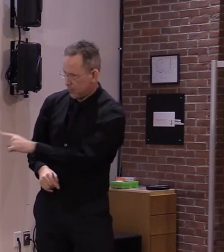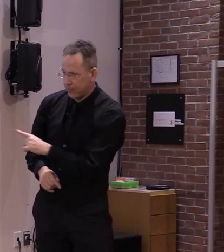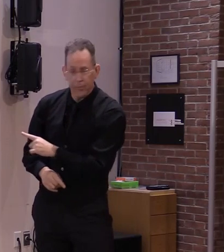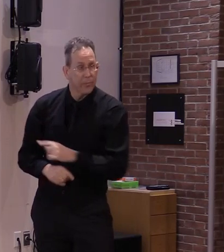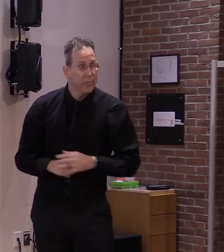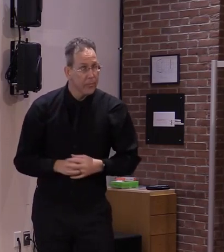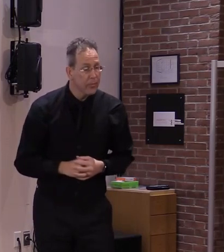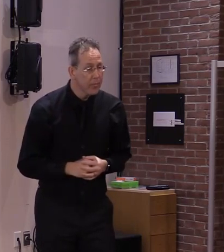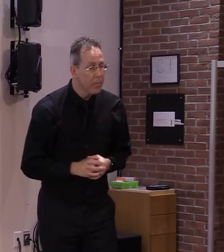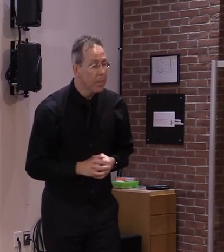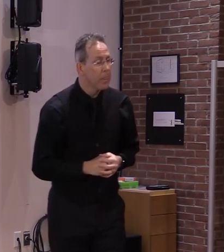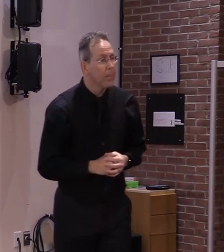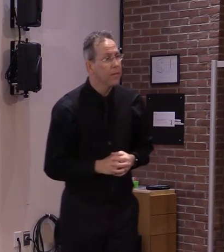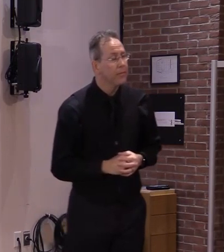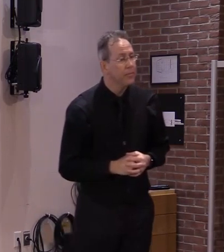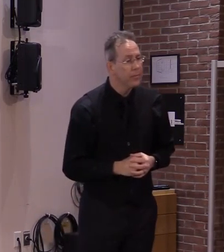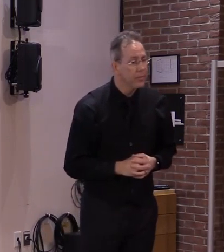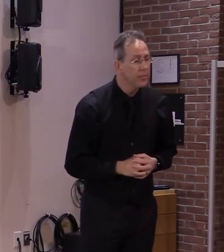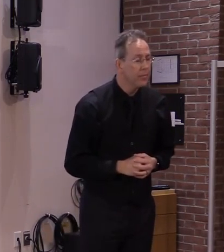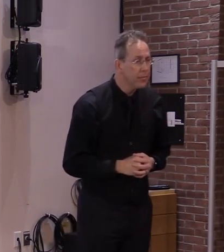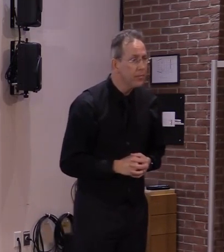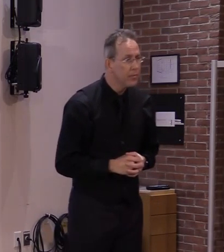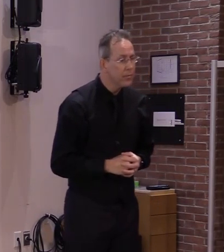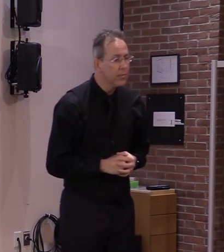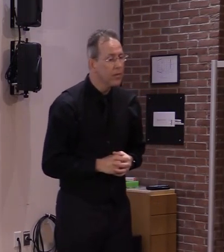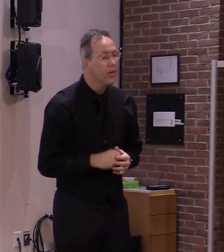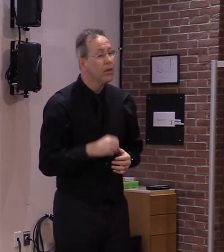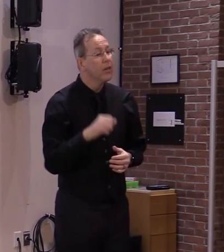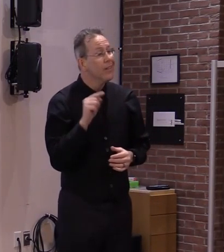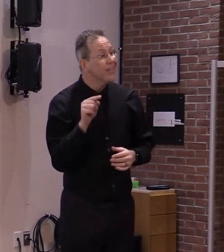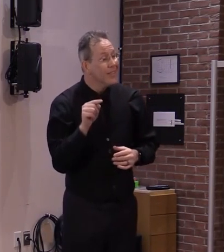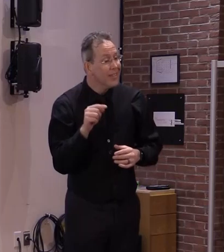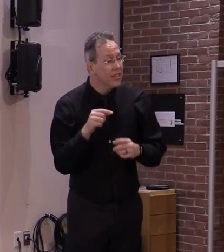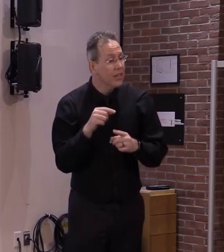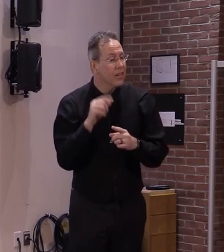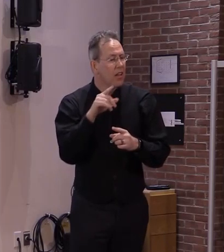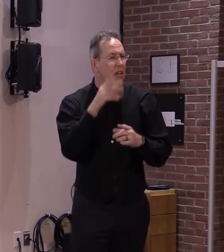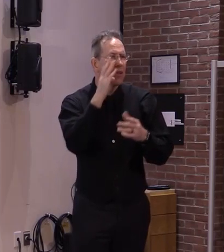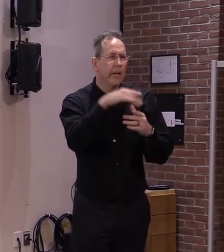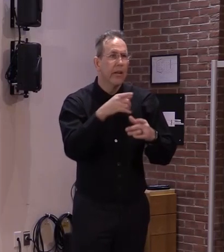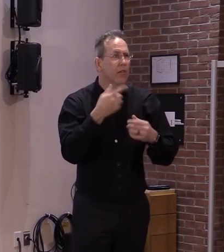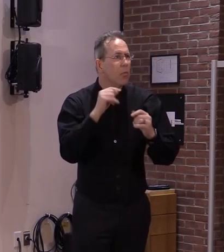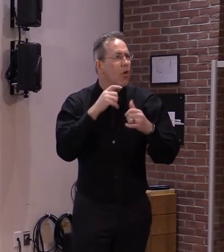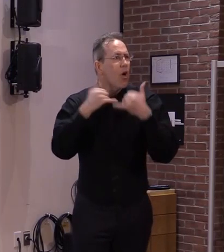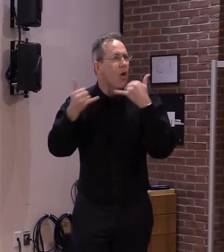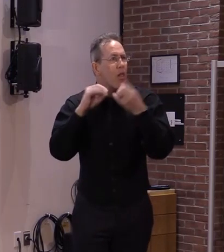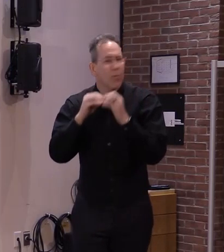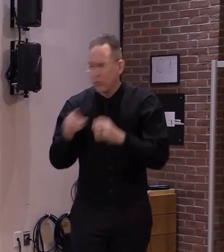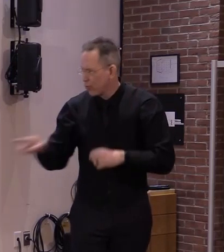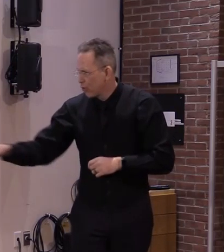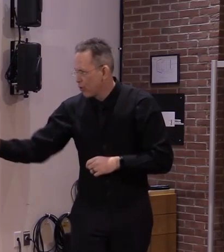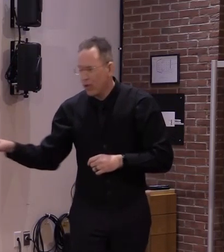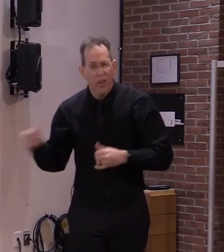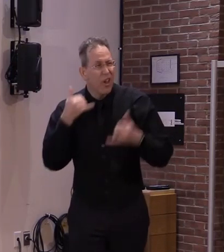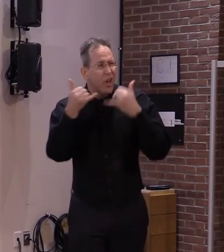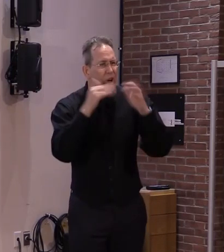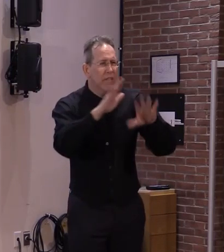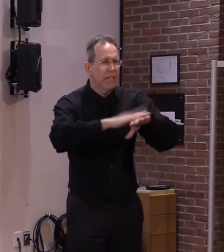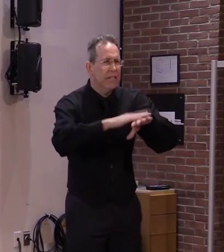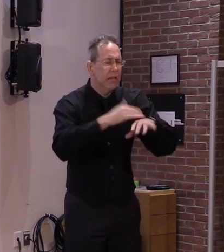healthvermont.gov/myvaccine. Because of the higher call volumes, this is probably the most expeditious way to do it. But if you